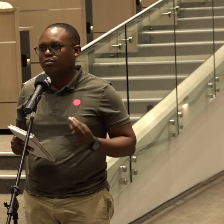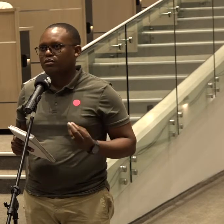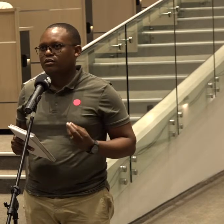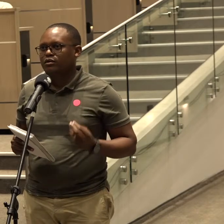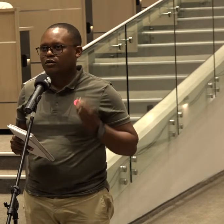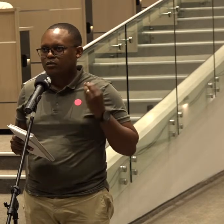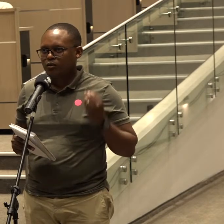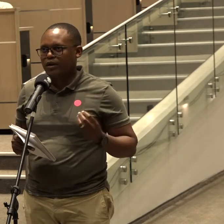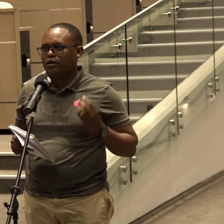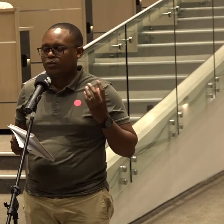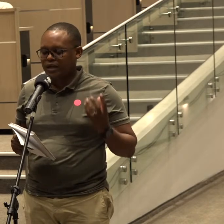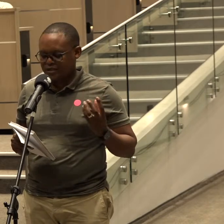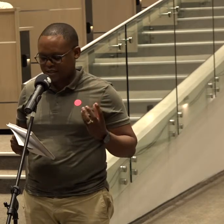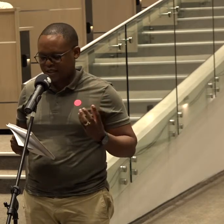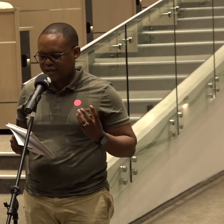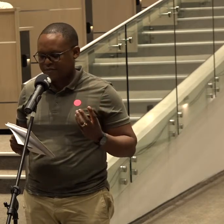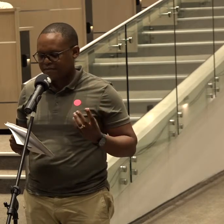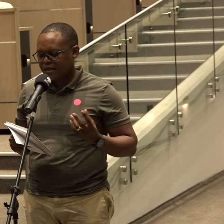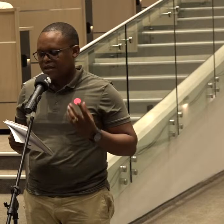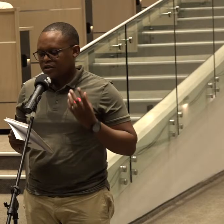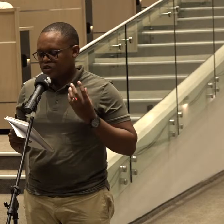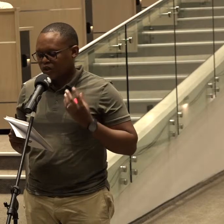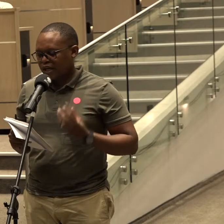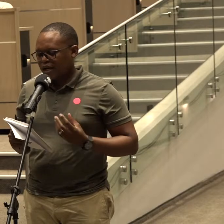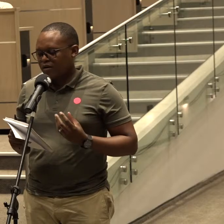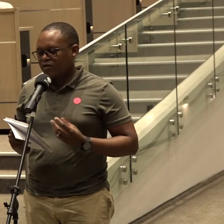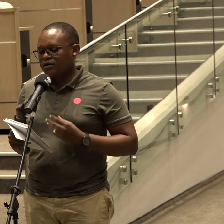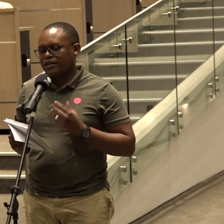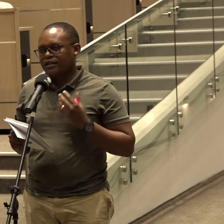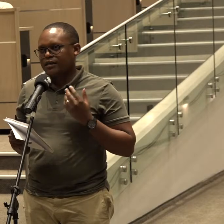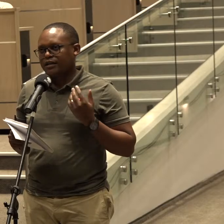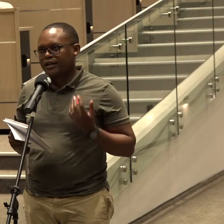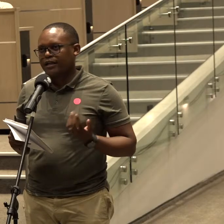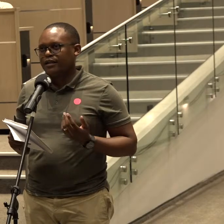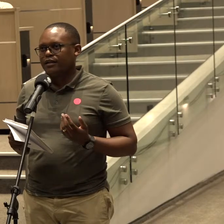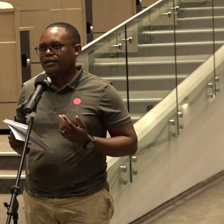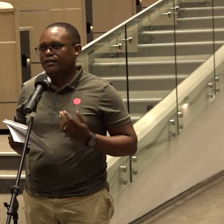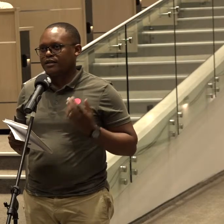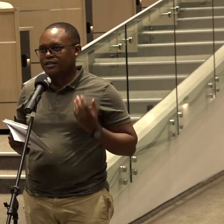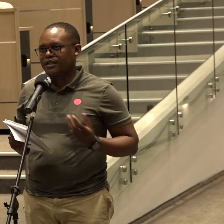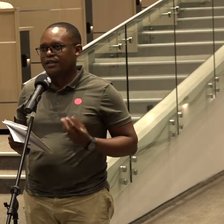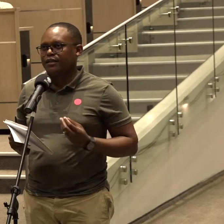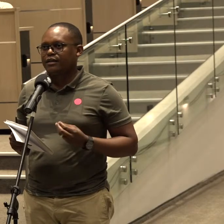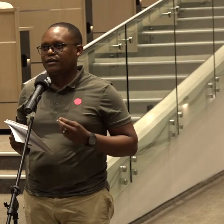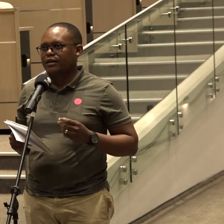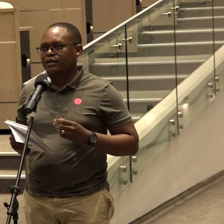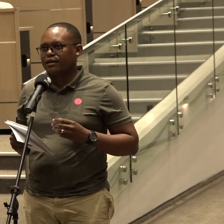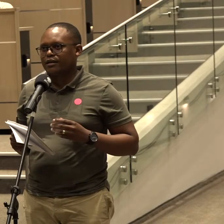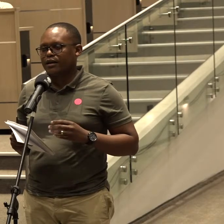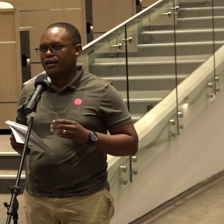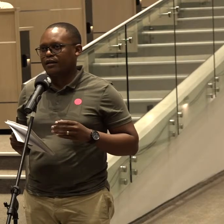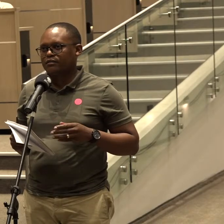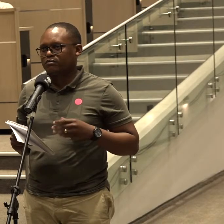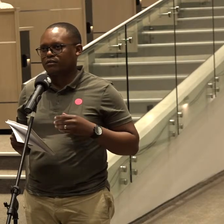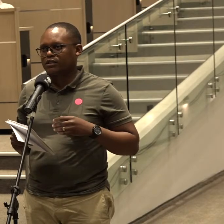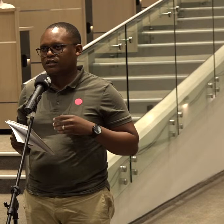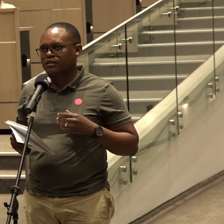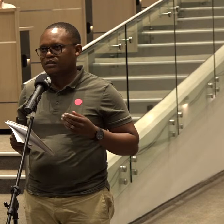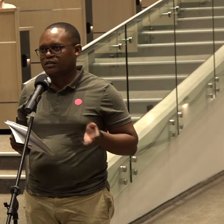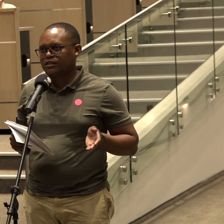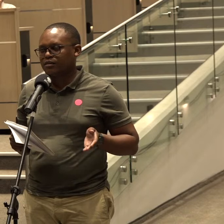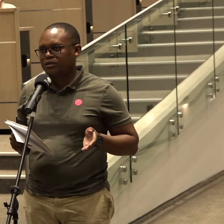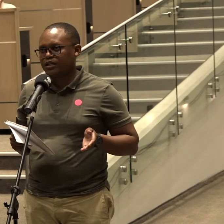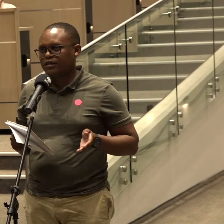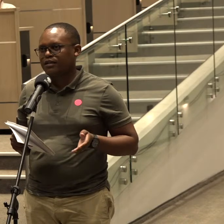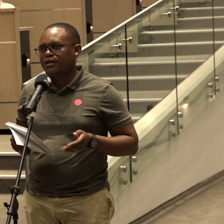job where we are selling so now the rail the train a